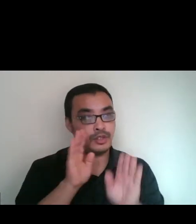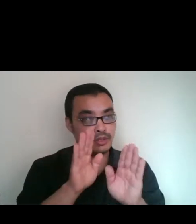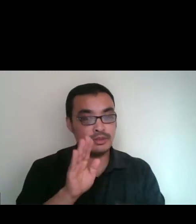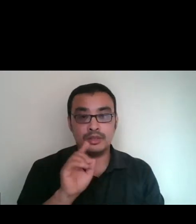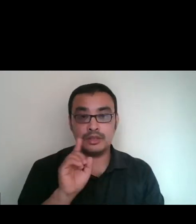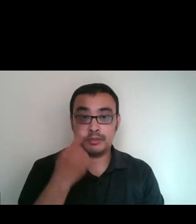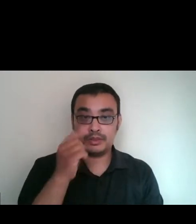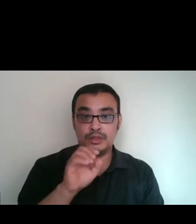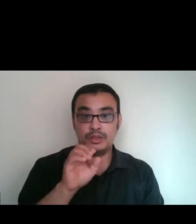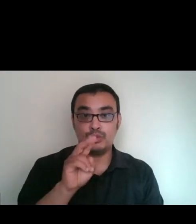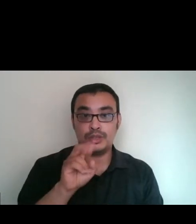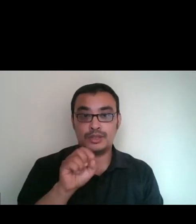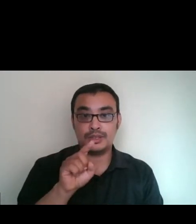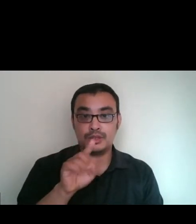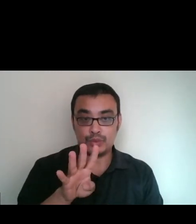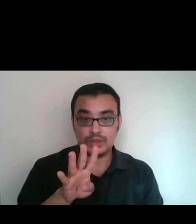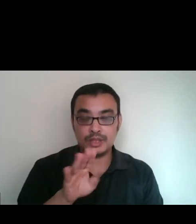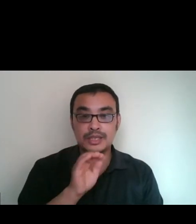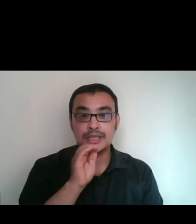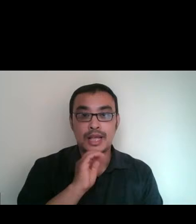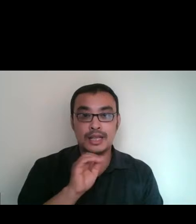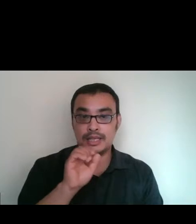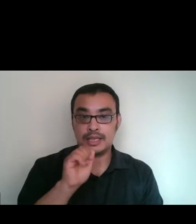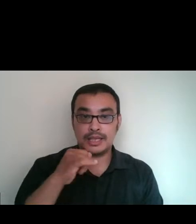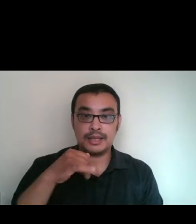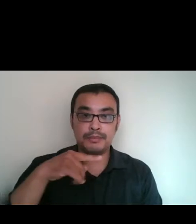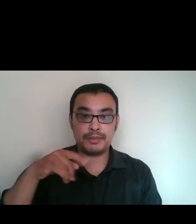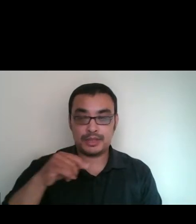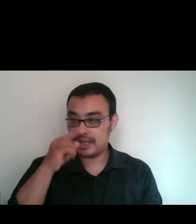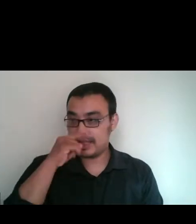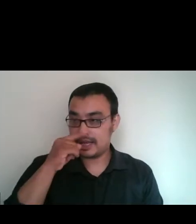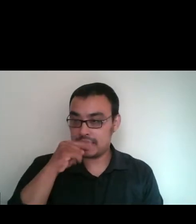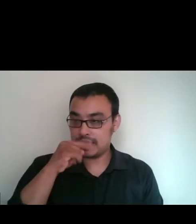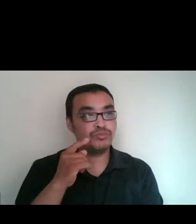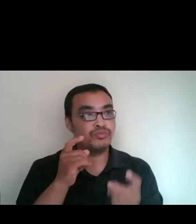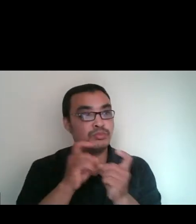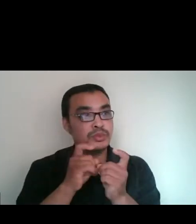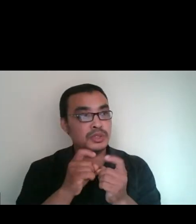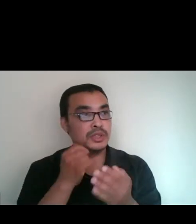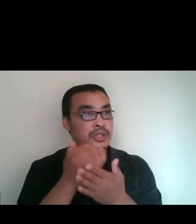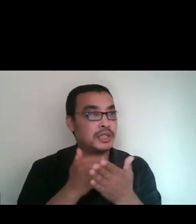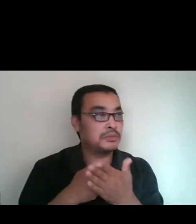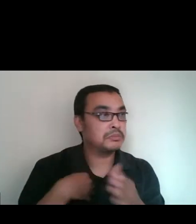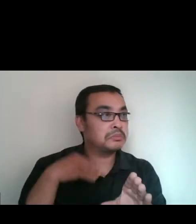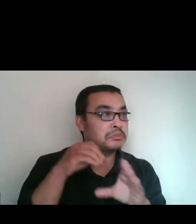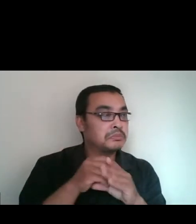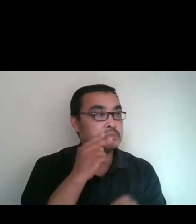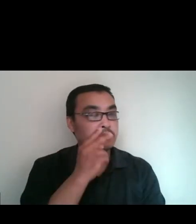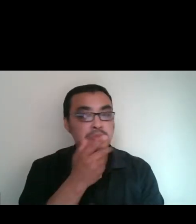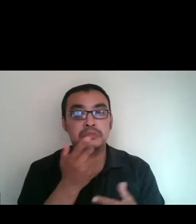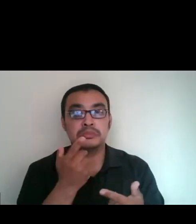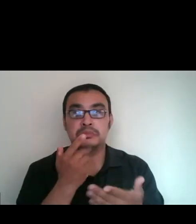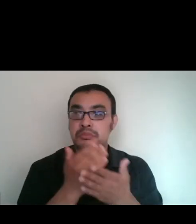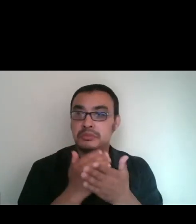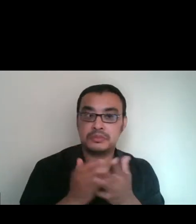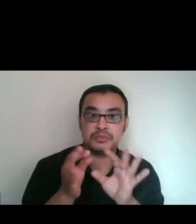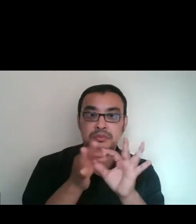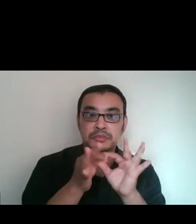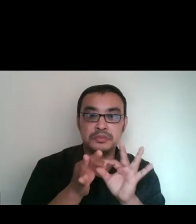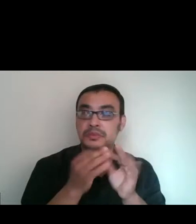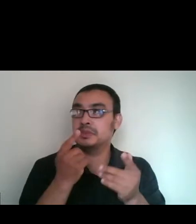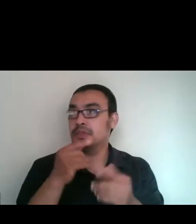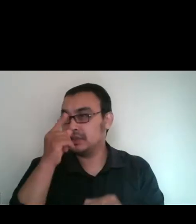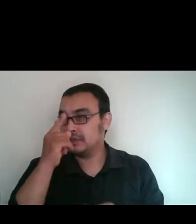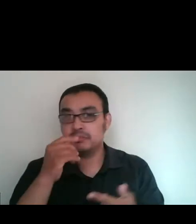with the AIPP in Thailand, and then the AIPP has done with the whole RCU, and it's like to connect people with the